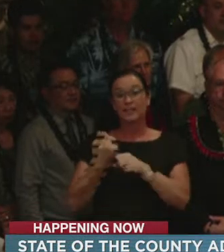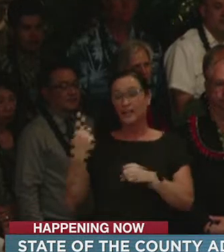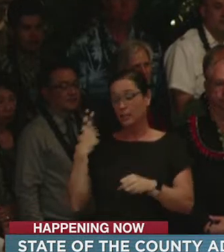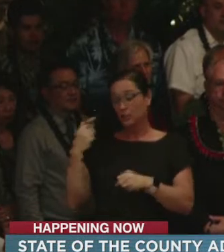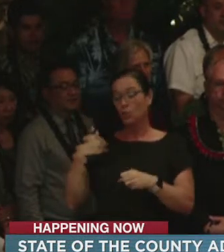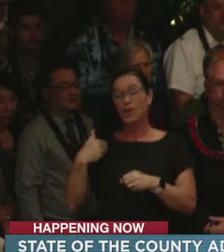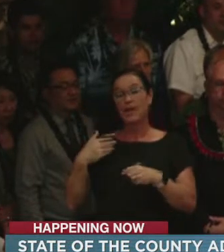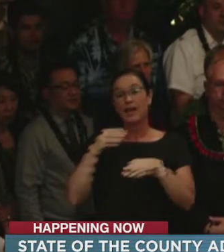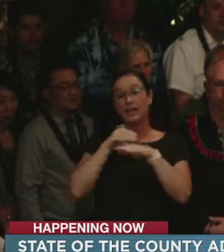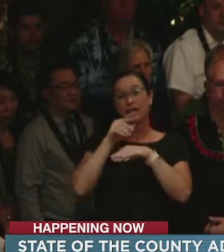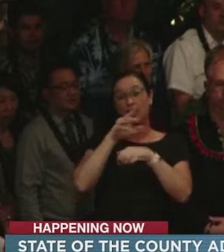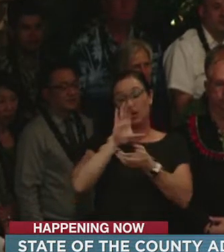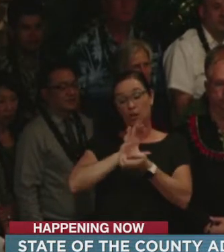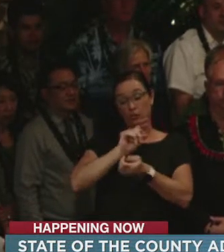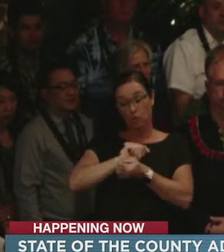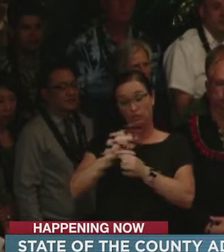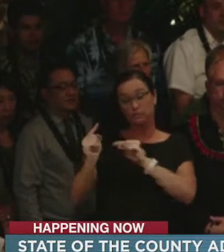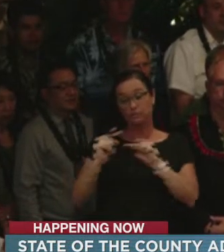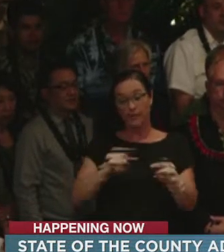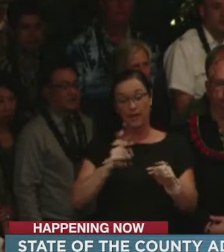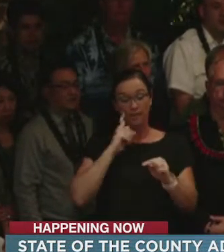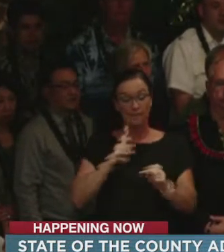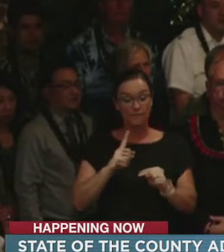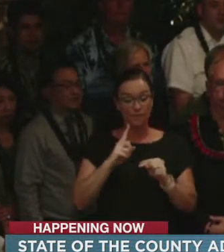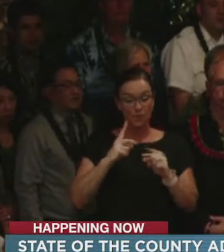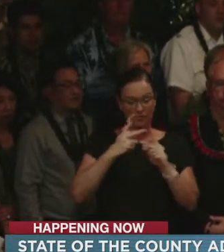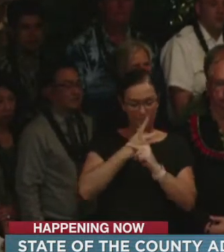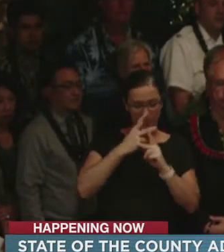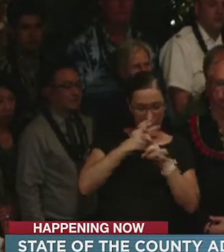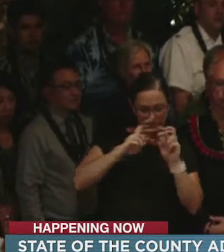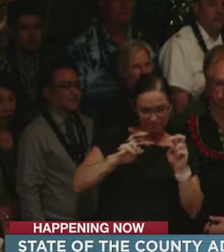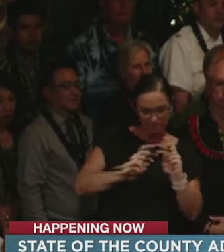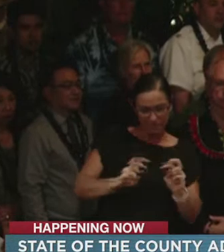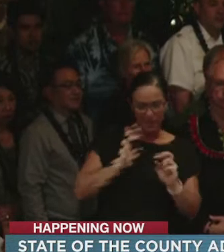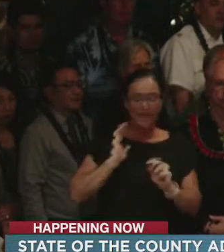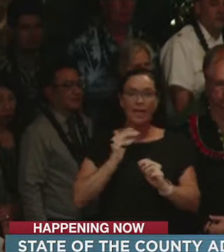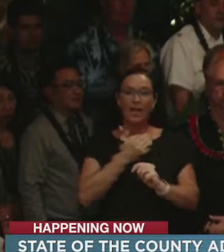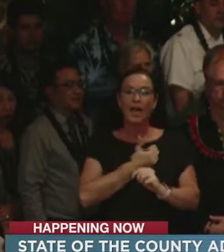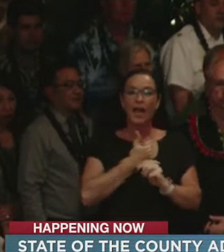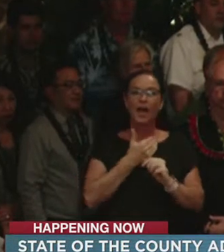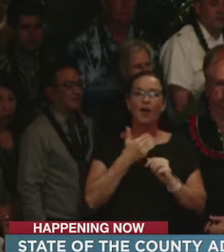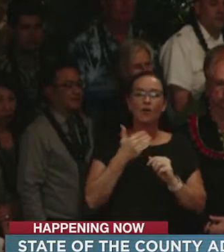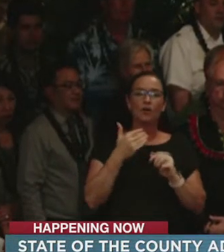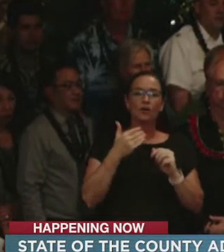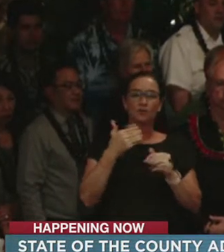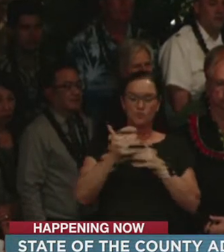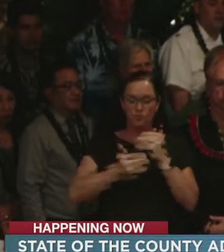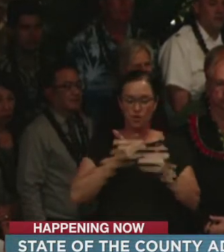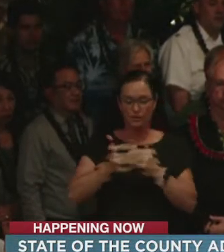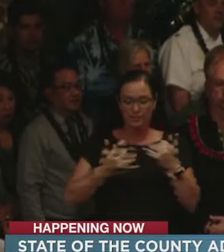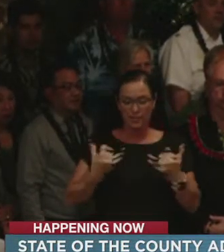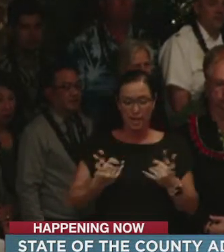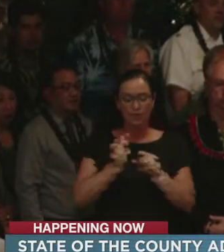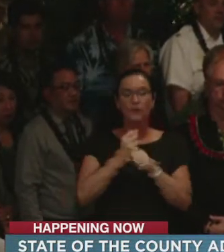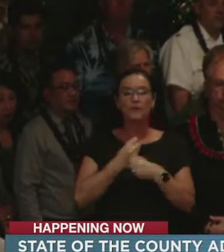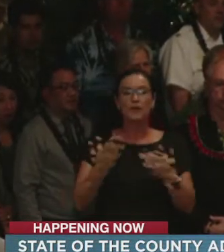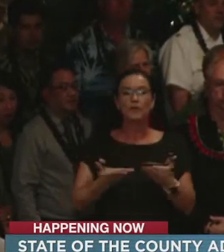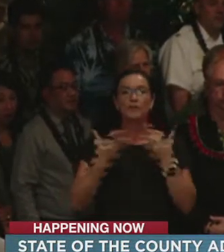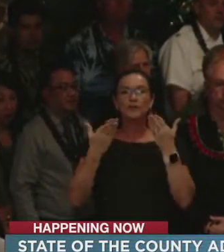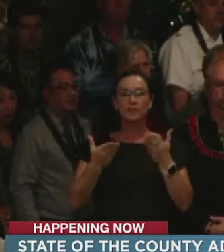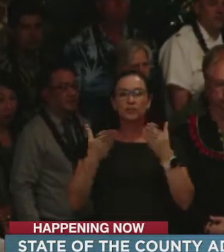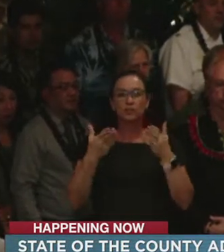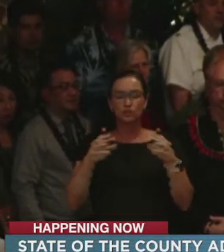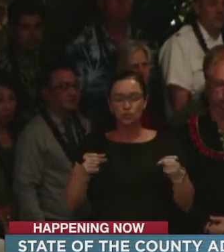in streamlining permitting process across the country to assess our current process and to make recommended